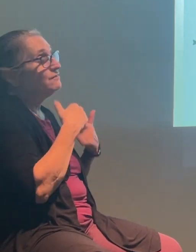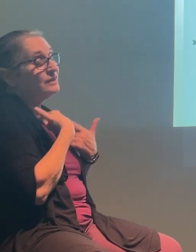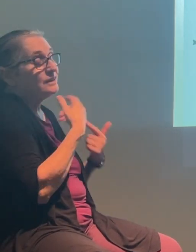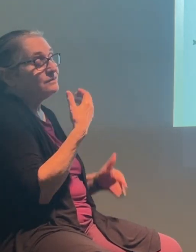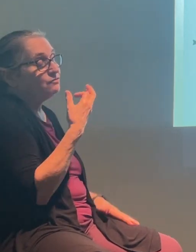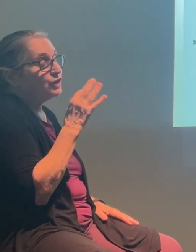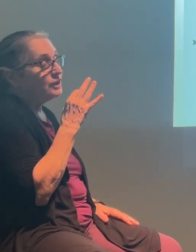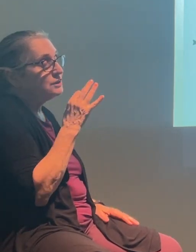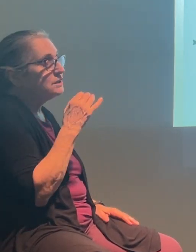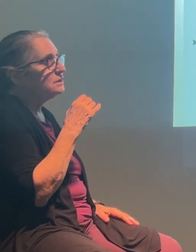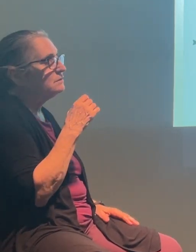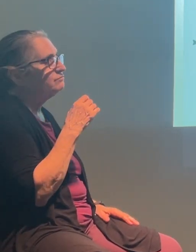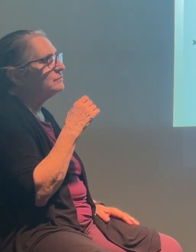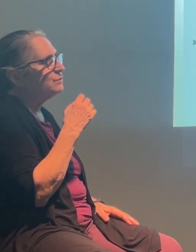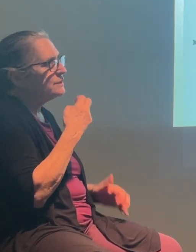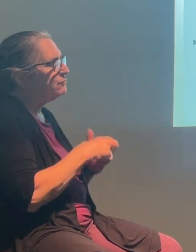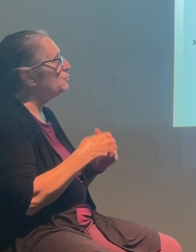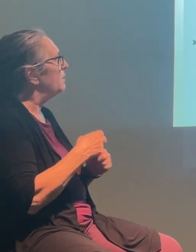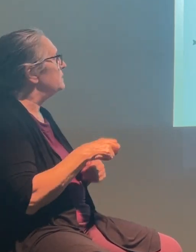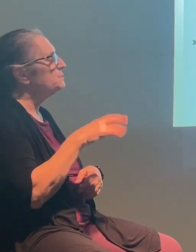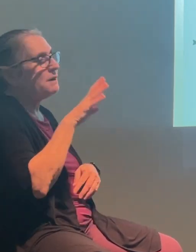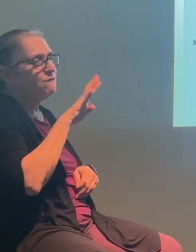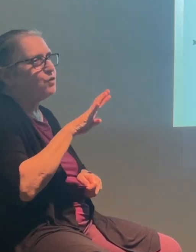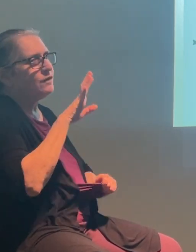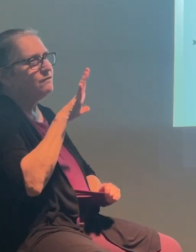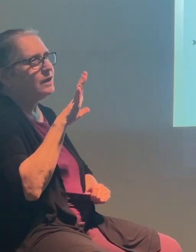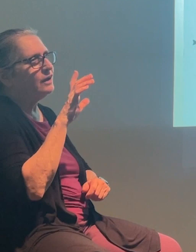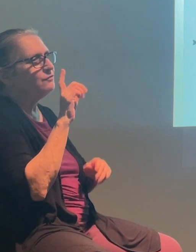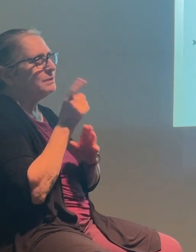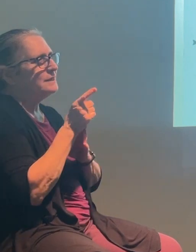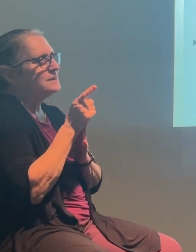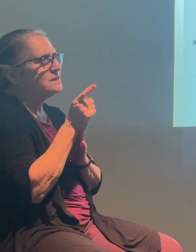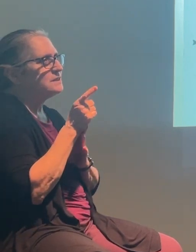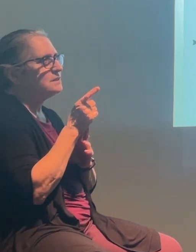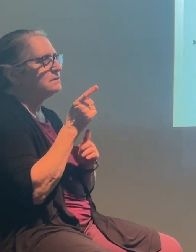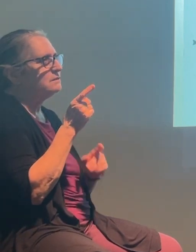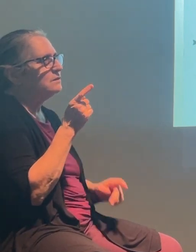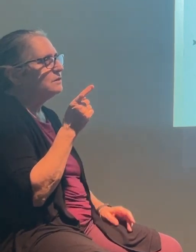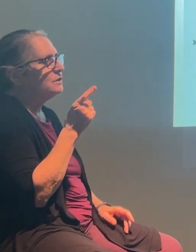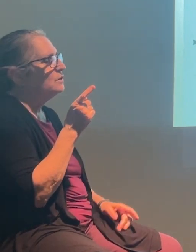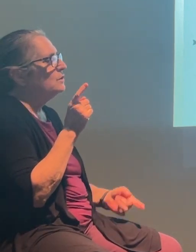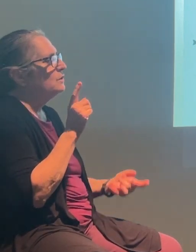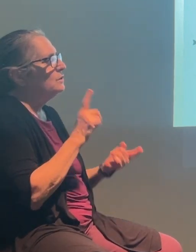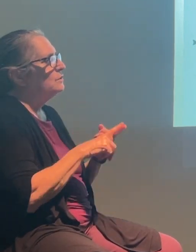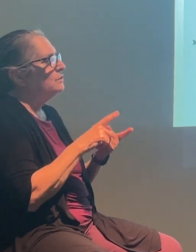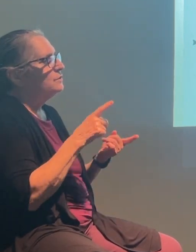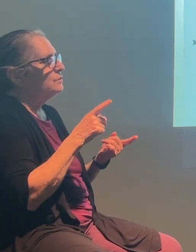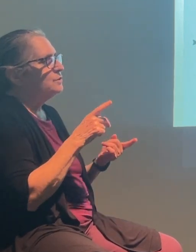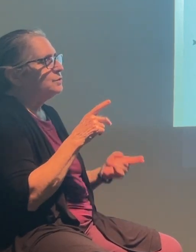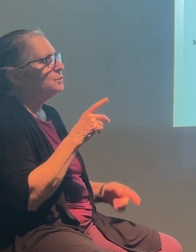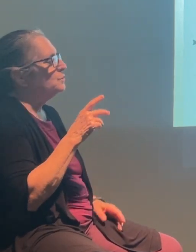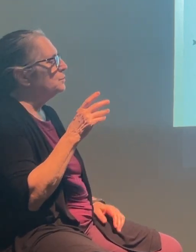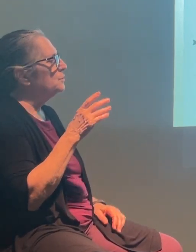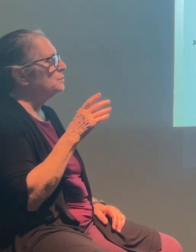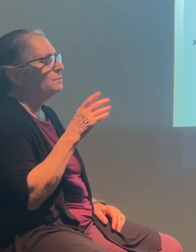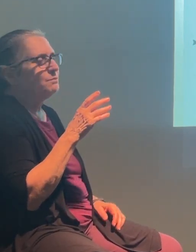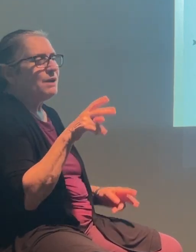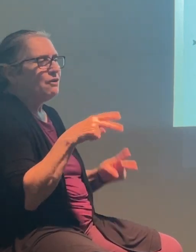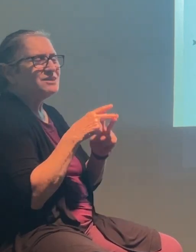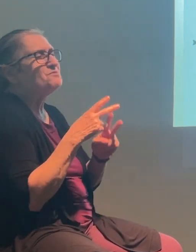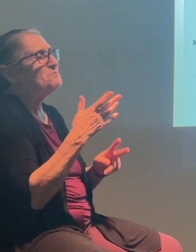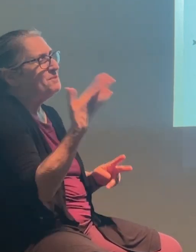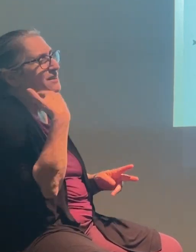about 45 minutes currently from Paris. Back then, it must have been like an hour and a half. He decided to really just